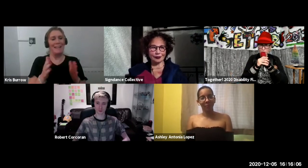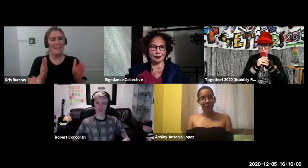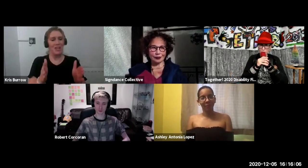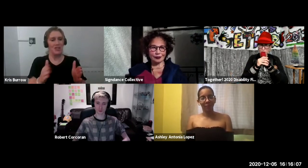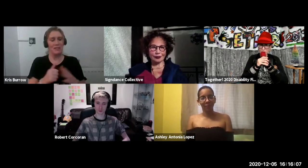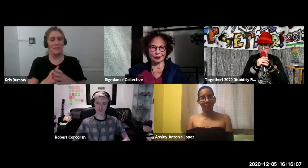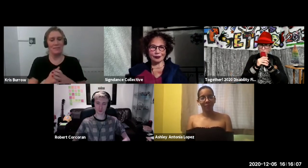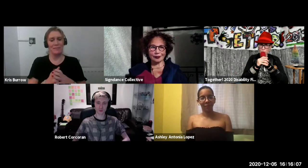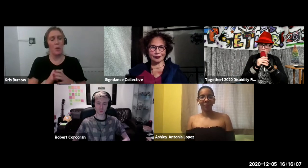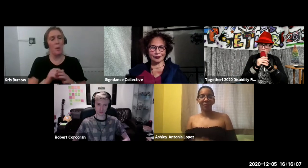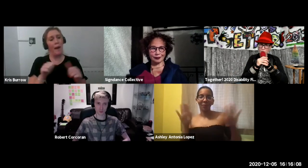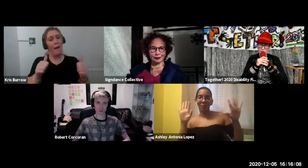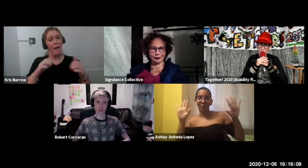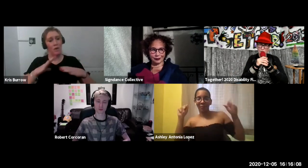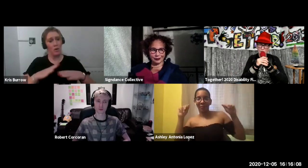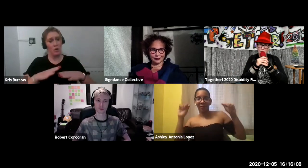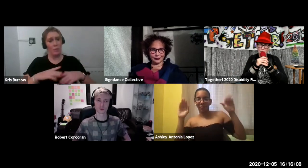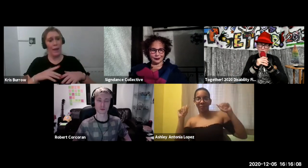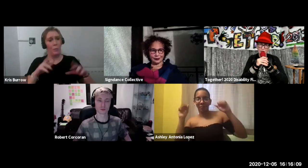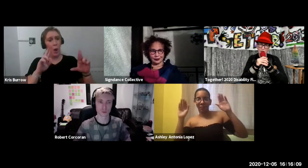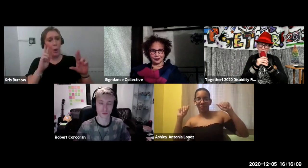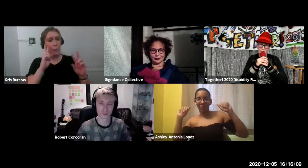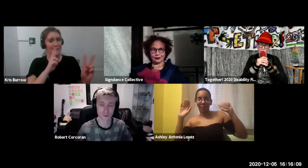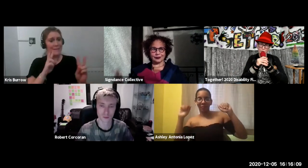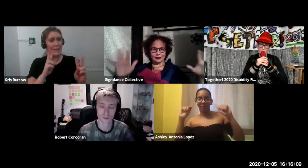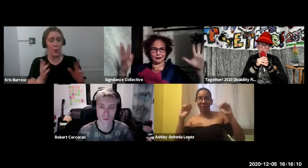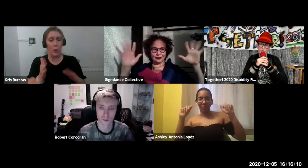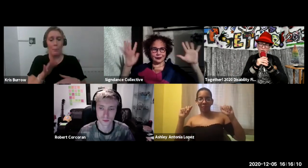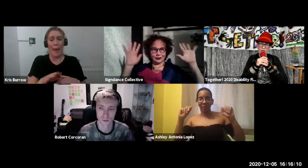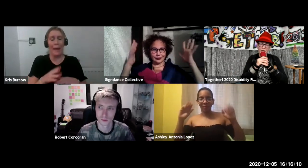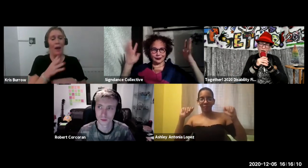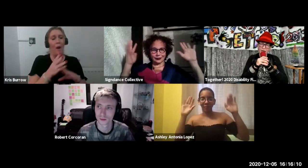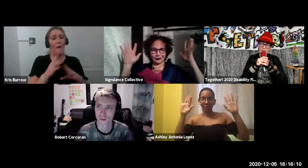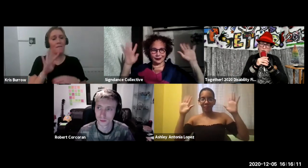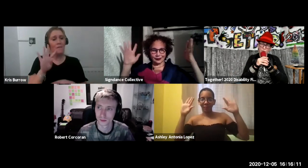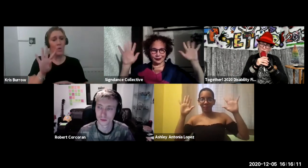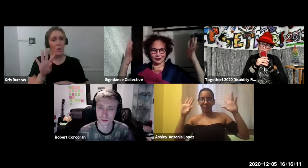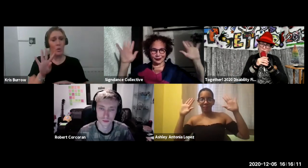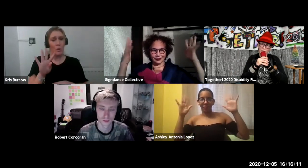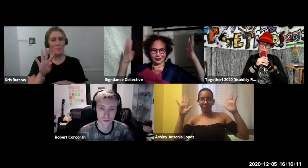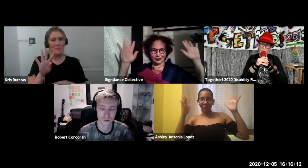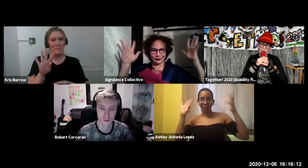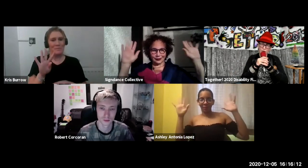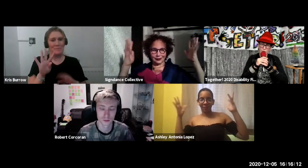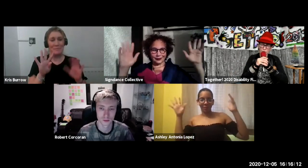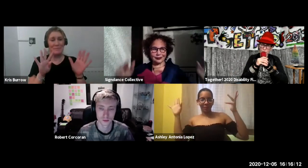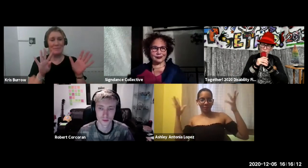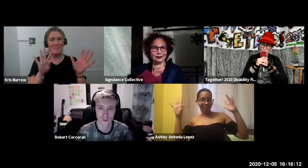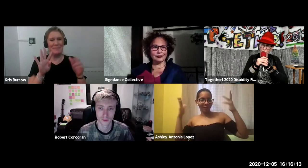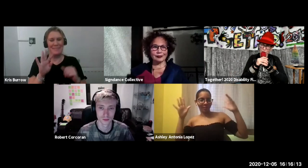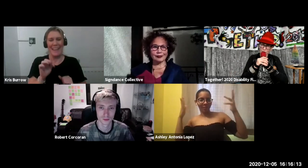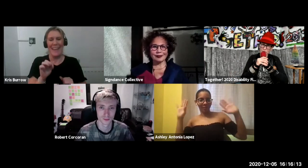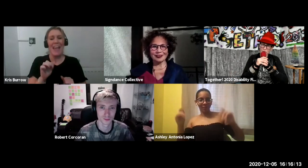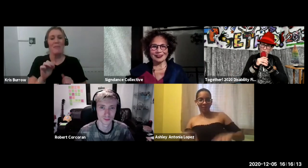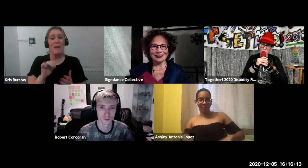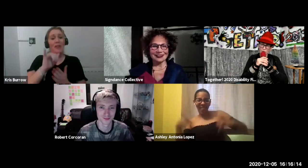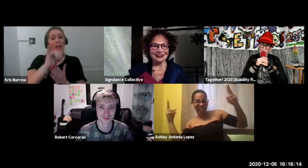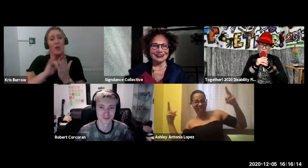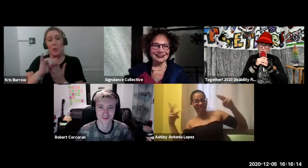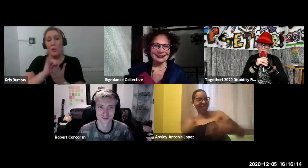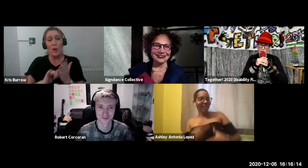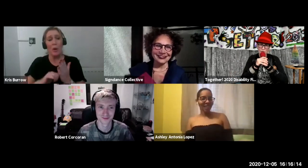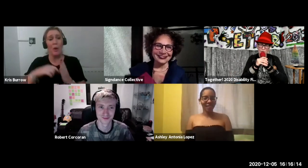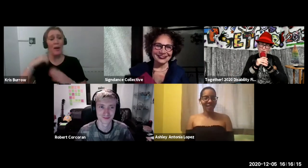have a good break now. We hope to see you back again at 4:30. And whether you're in New York, London or